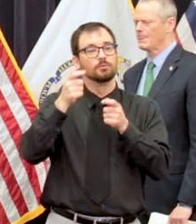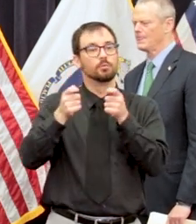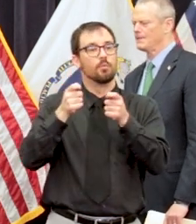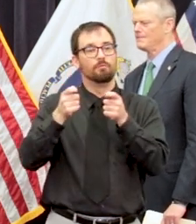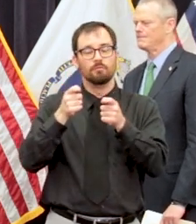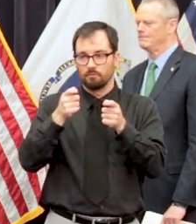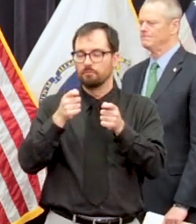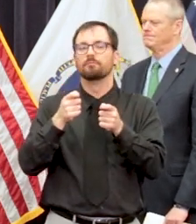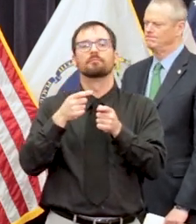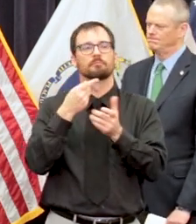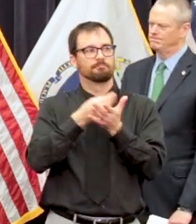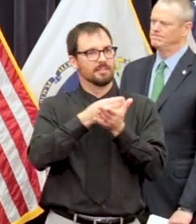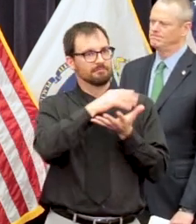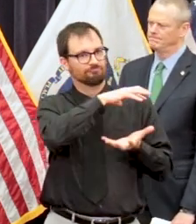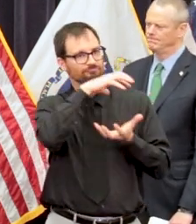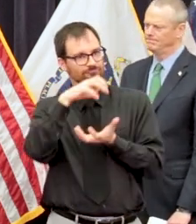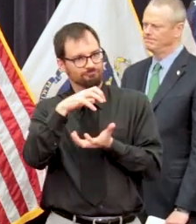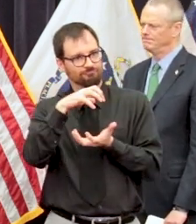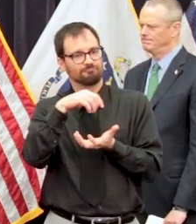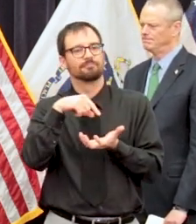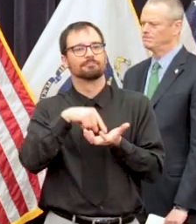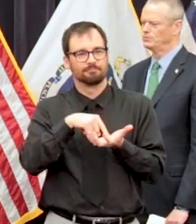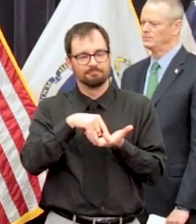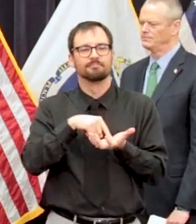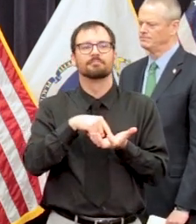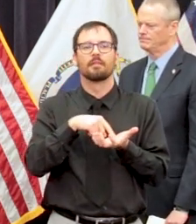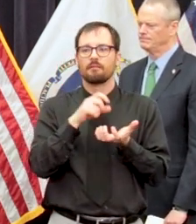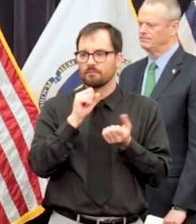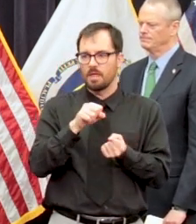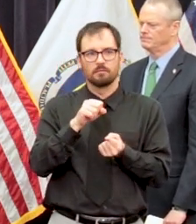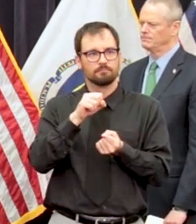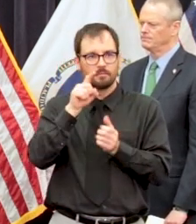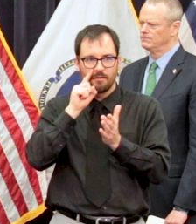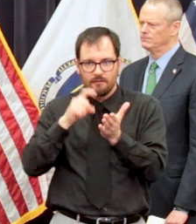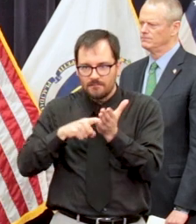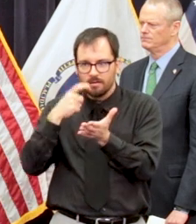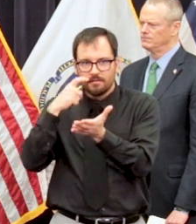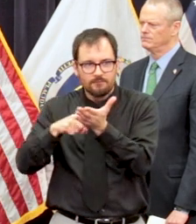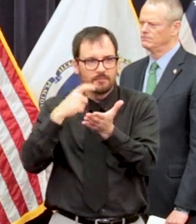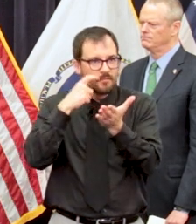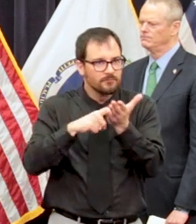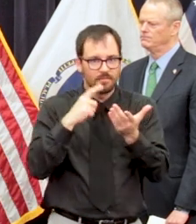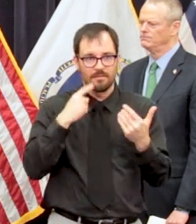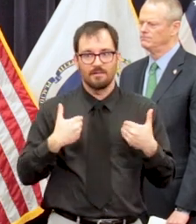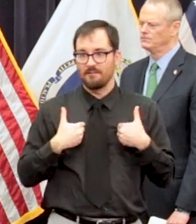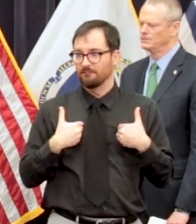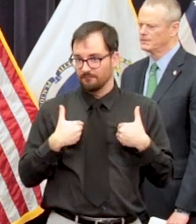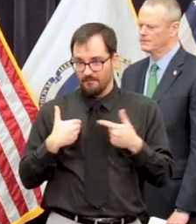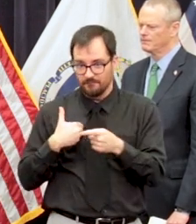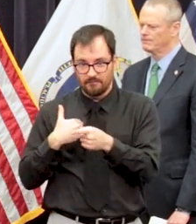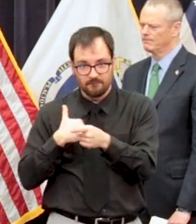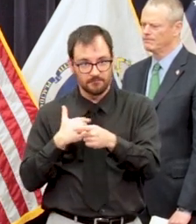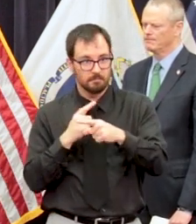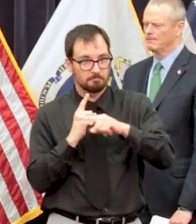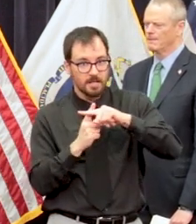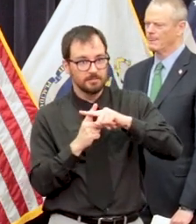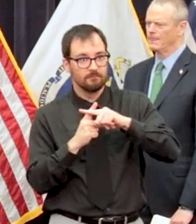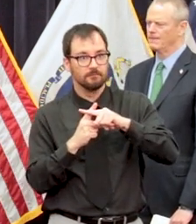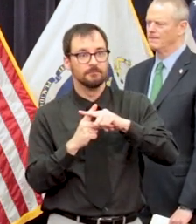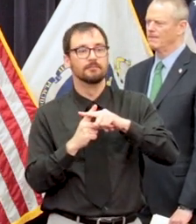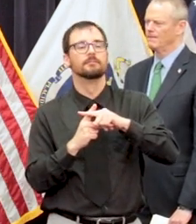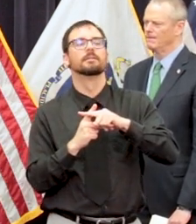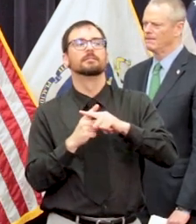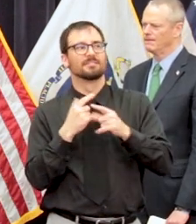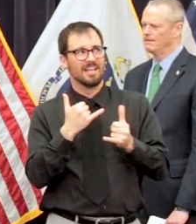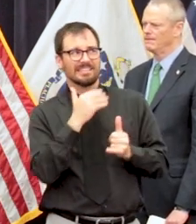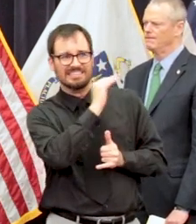identify positive cases of COVID-19 as quickly as possible. We continue to request and receive new test kits